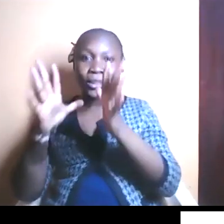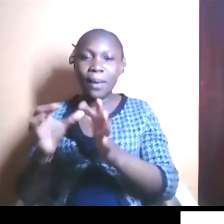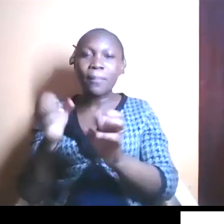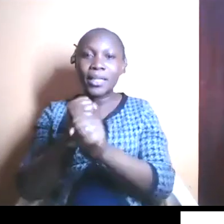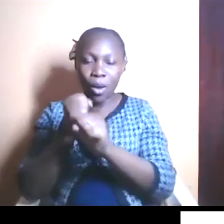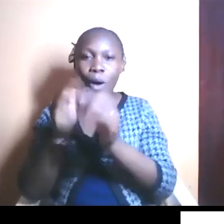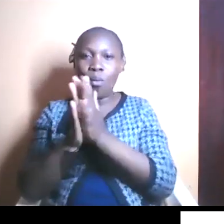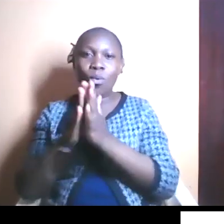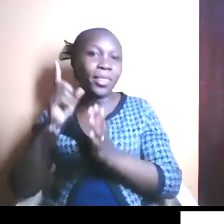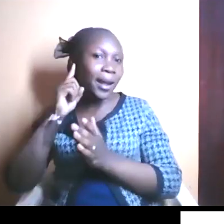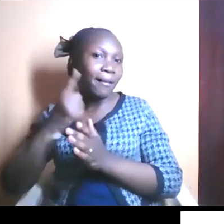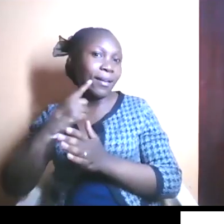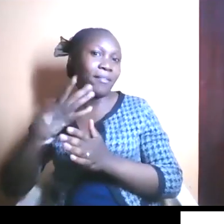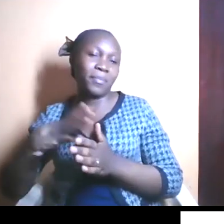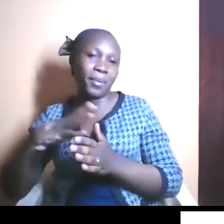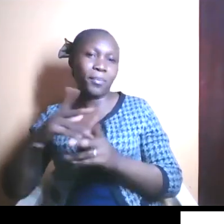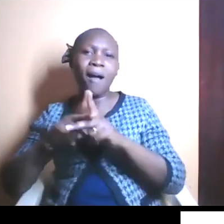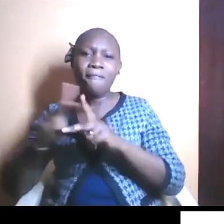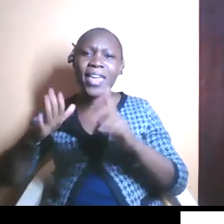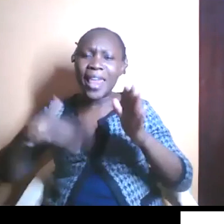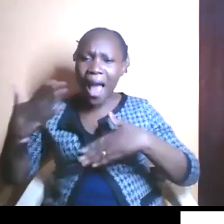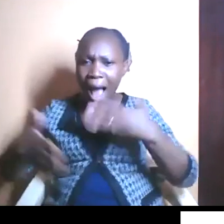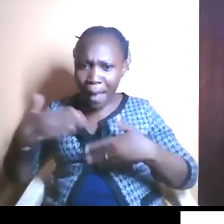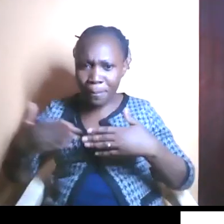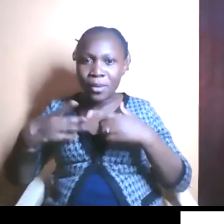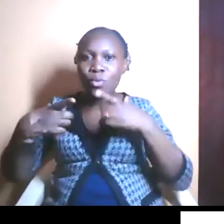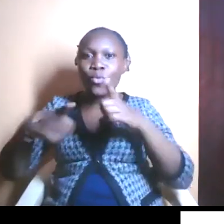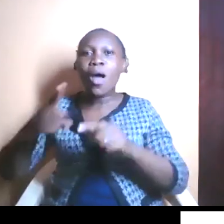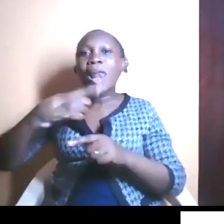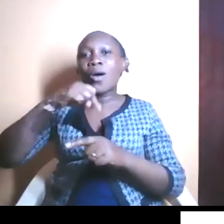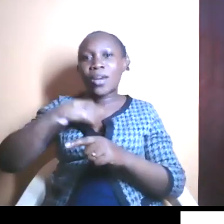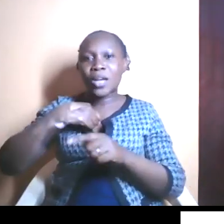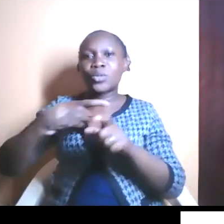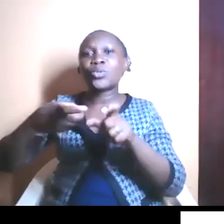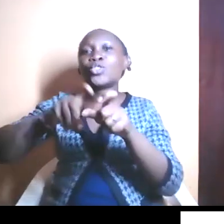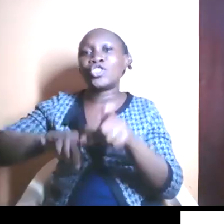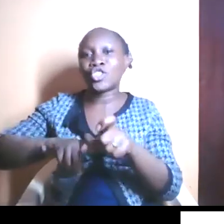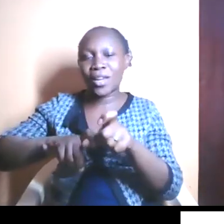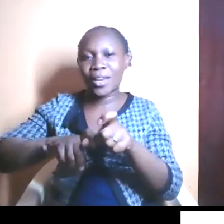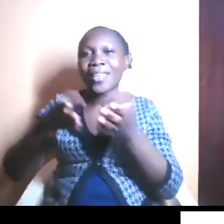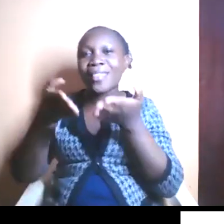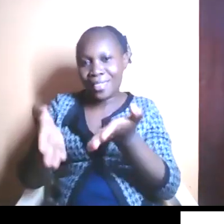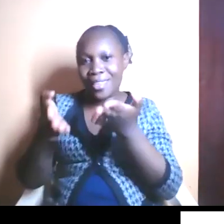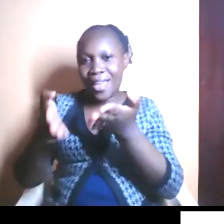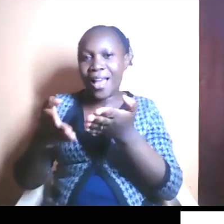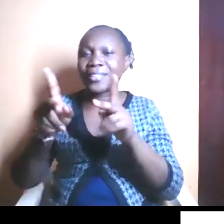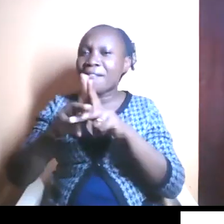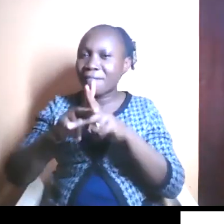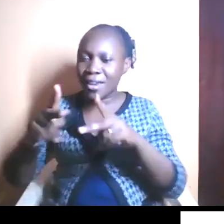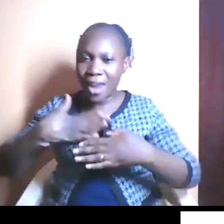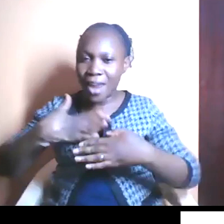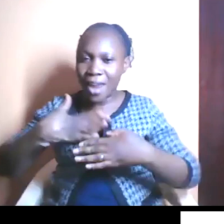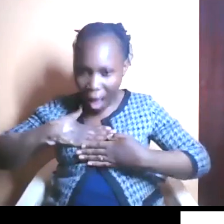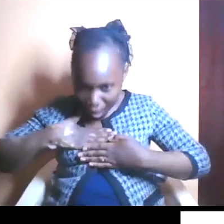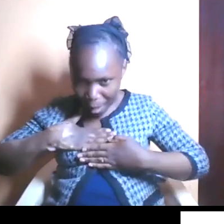that you could allow us to join your platform. I've always wanted to be on your platform, and this is a privilege today. So